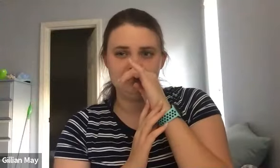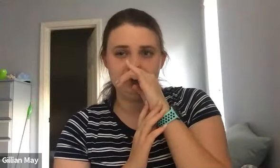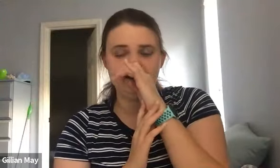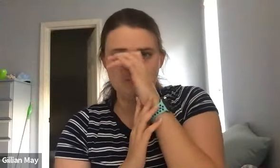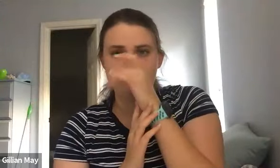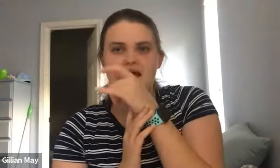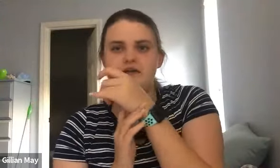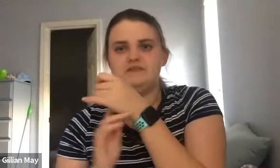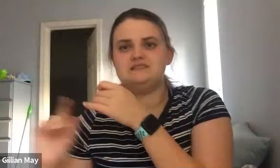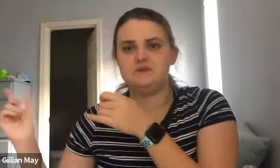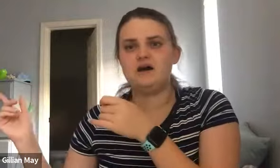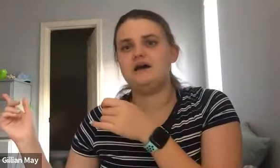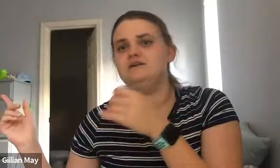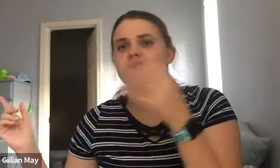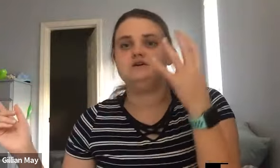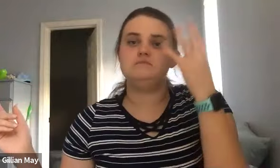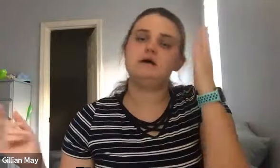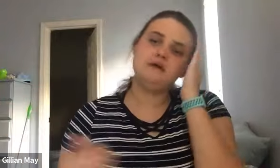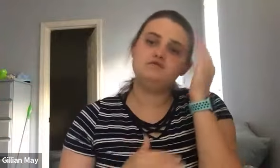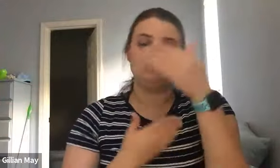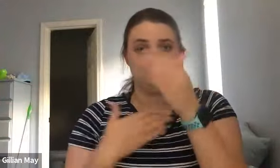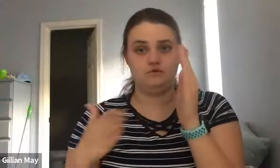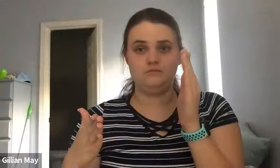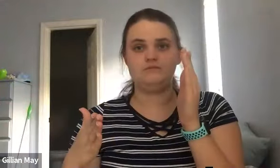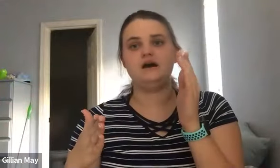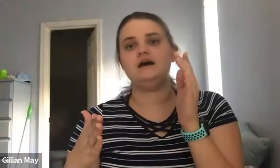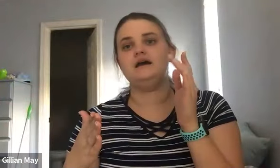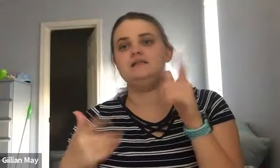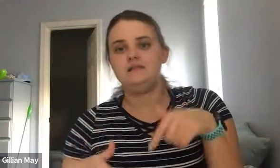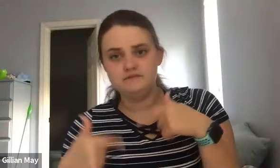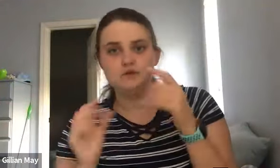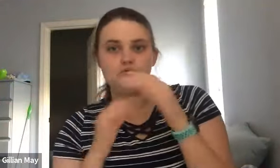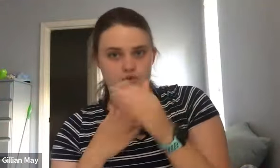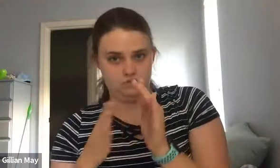like this is my bedroom, my living room.